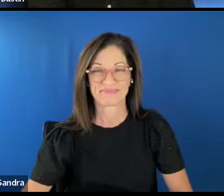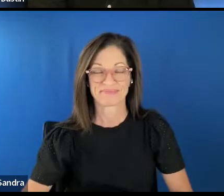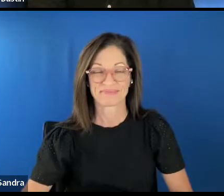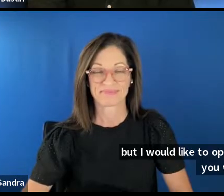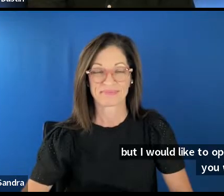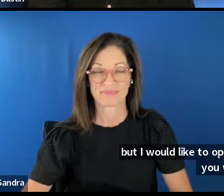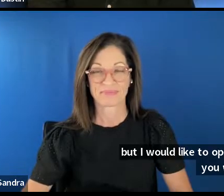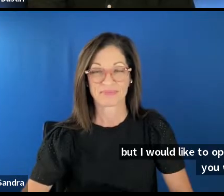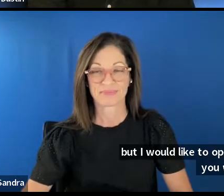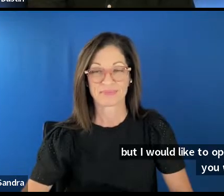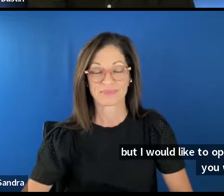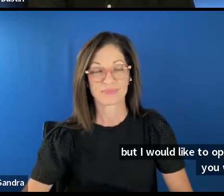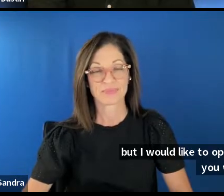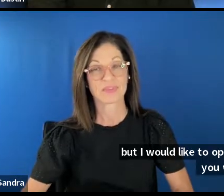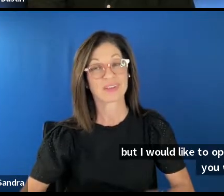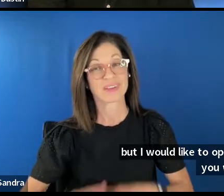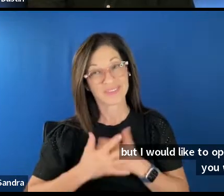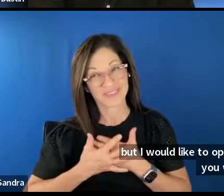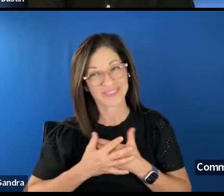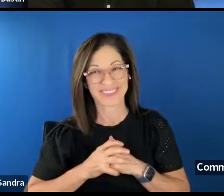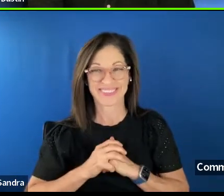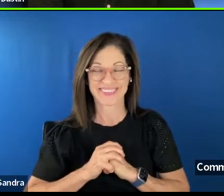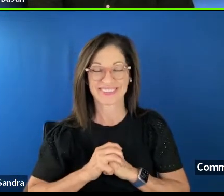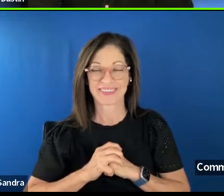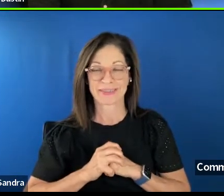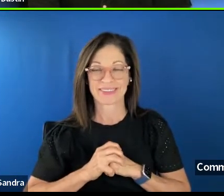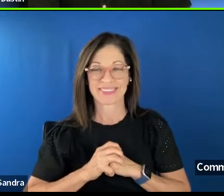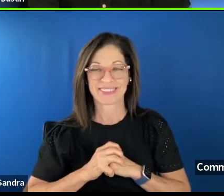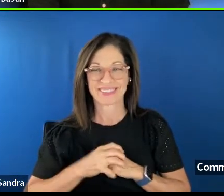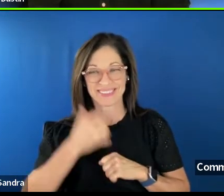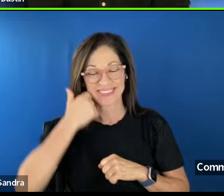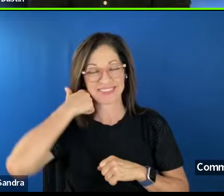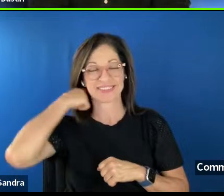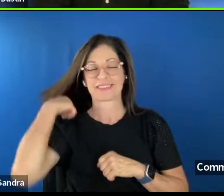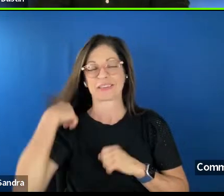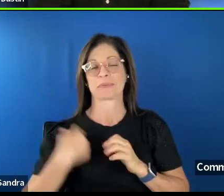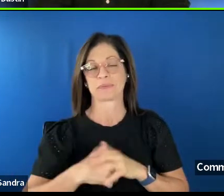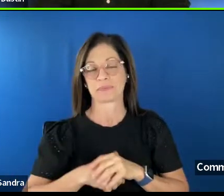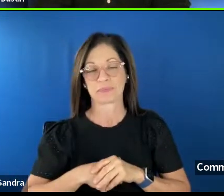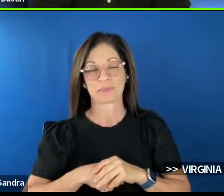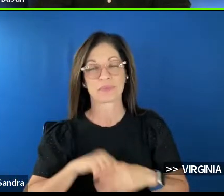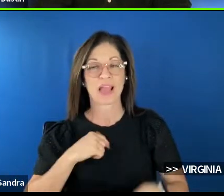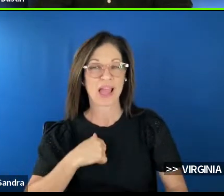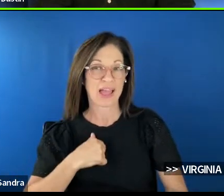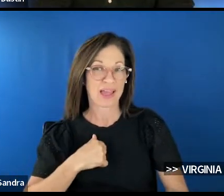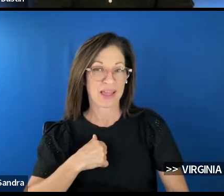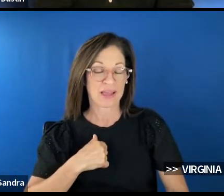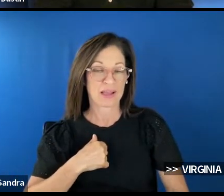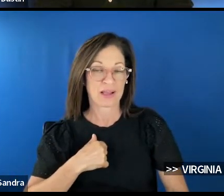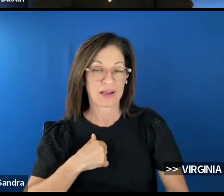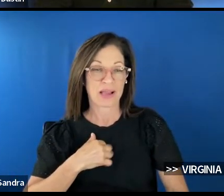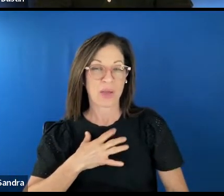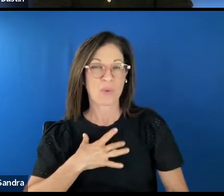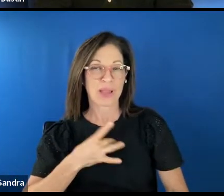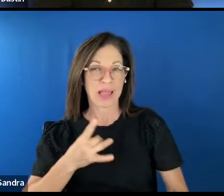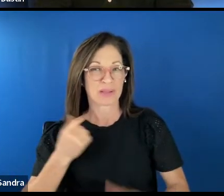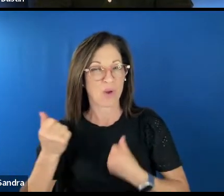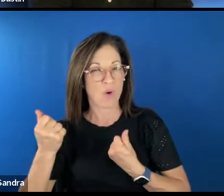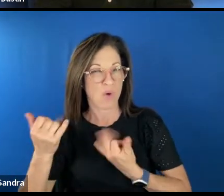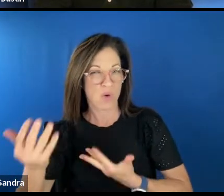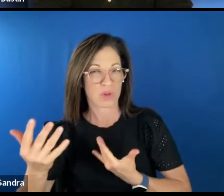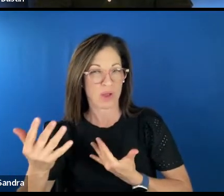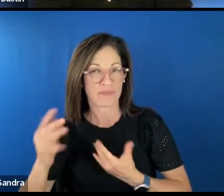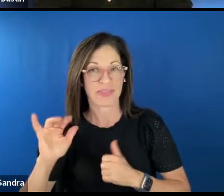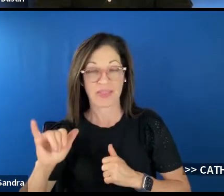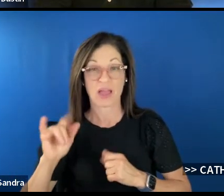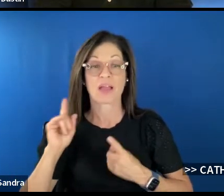I would like I know. I would like to hold off on that until we can